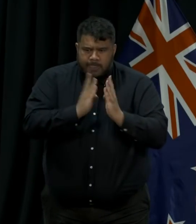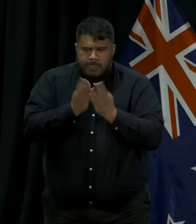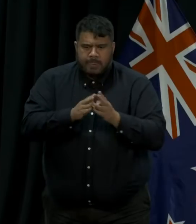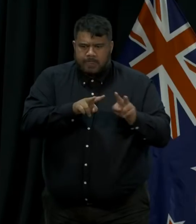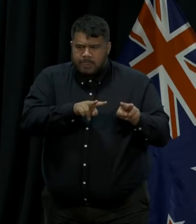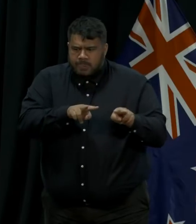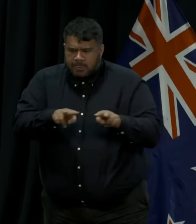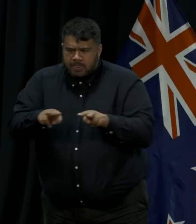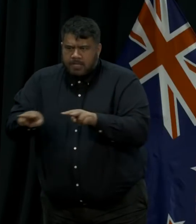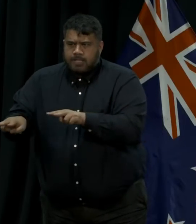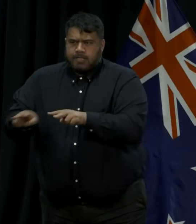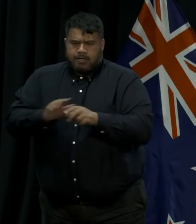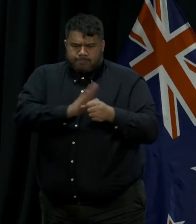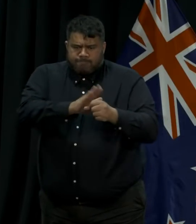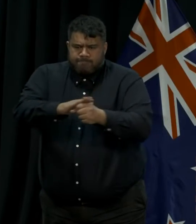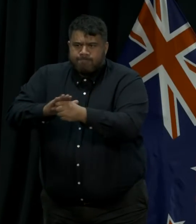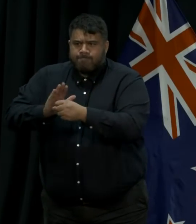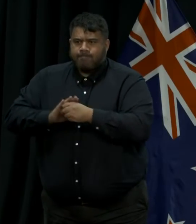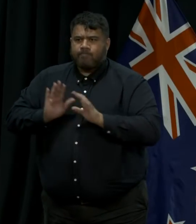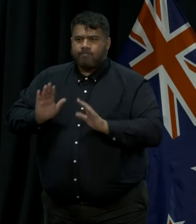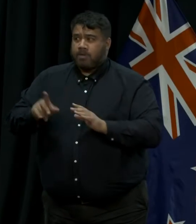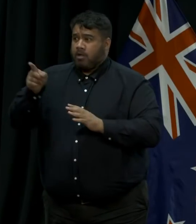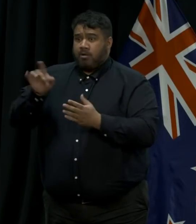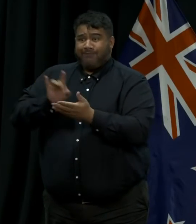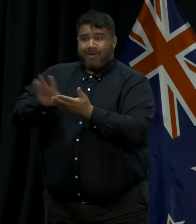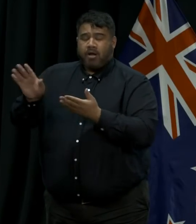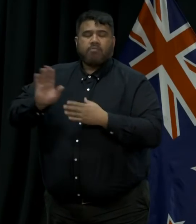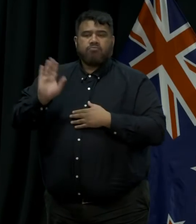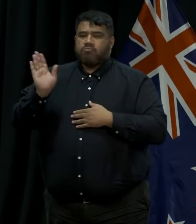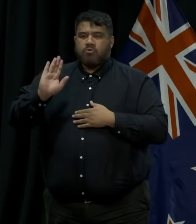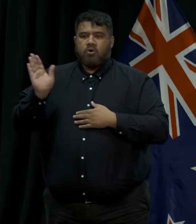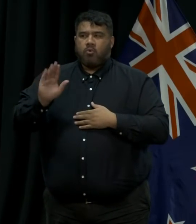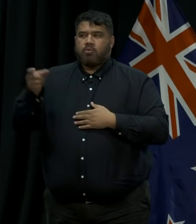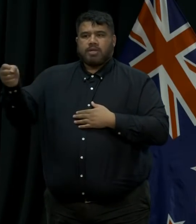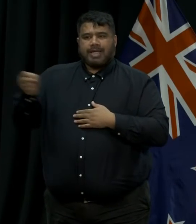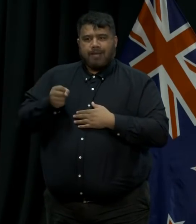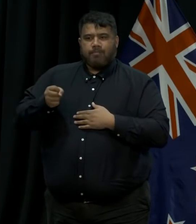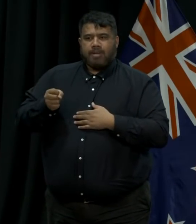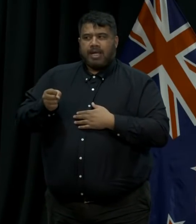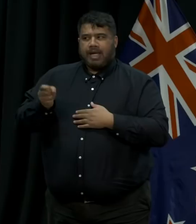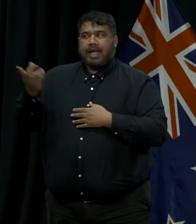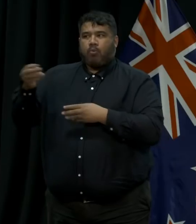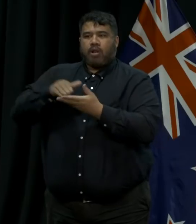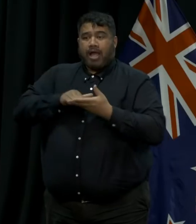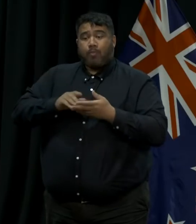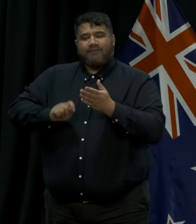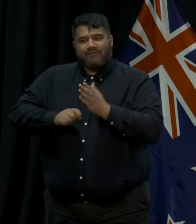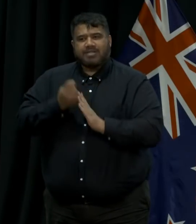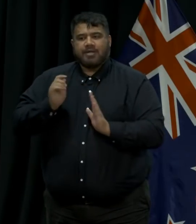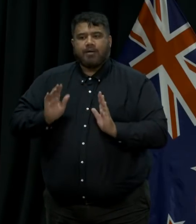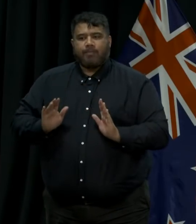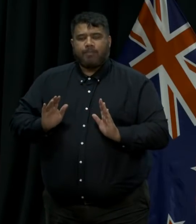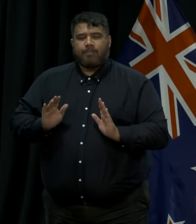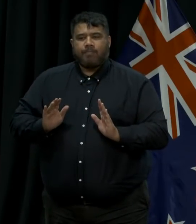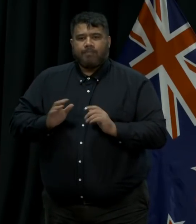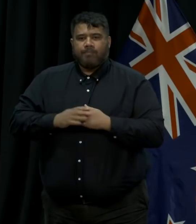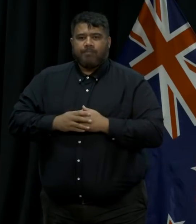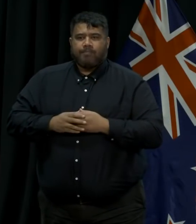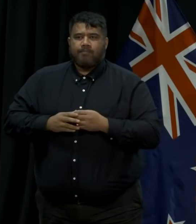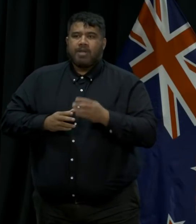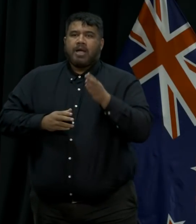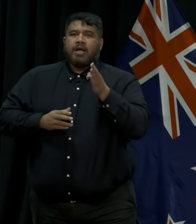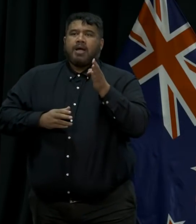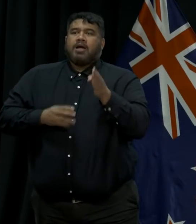will not be removing him from his post. He is part of fixing this issue, not part of the problem. Yeah, I'll take